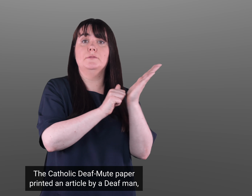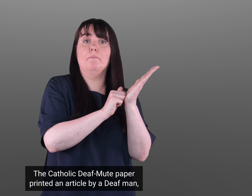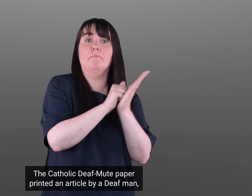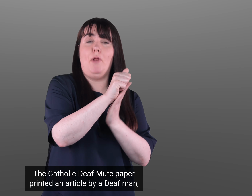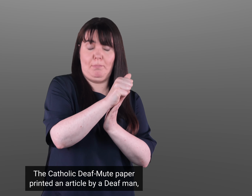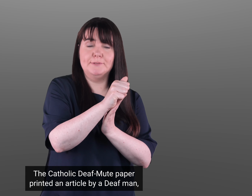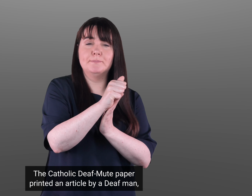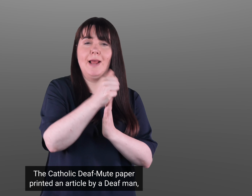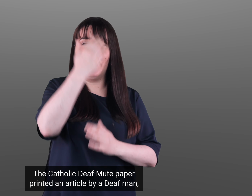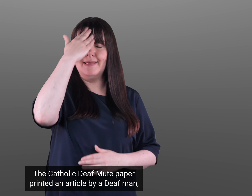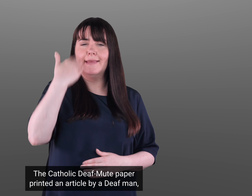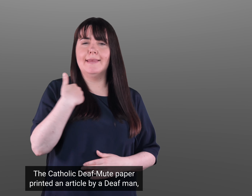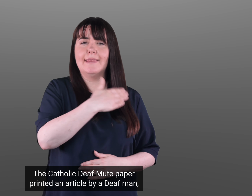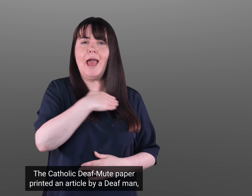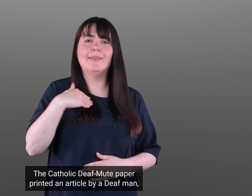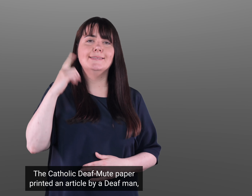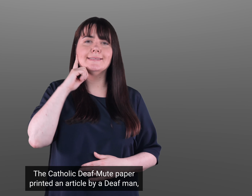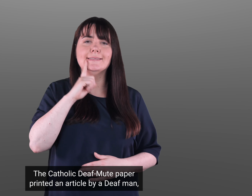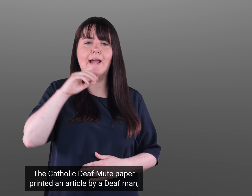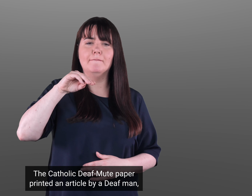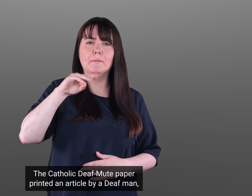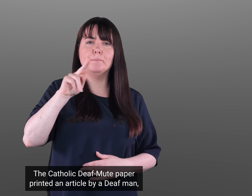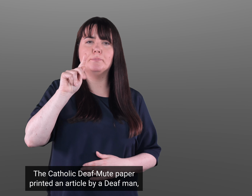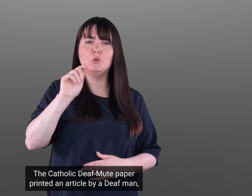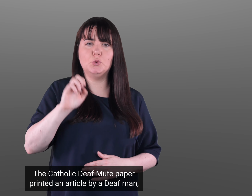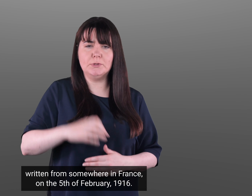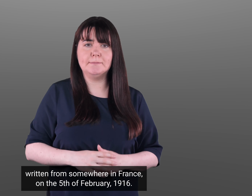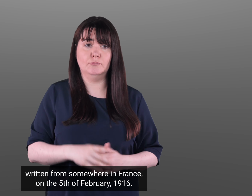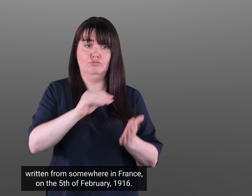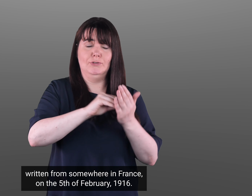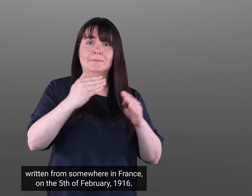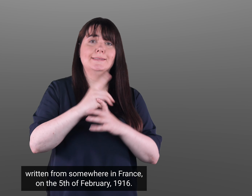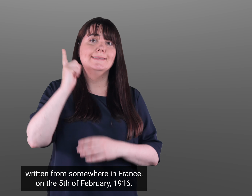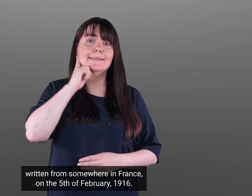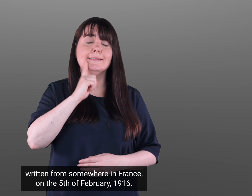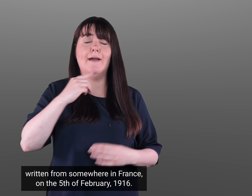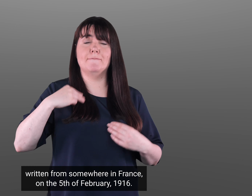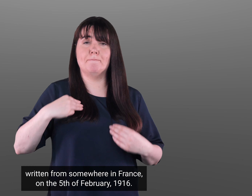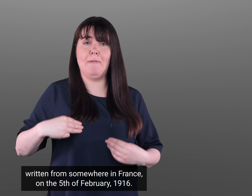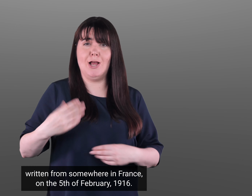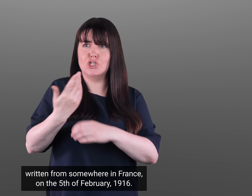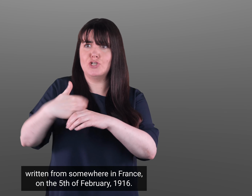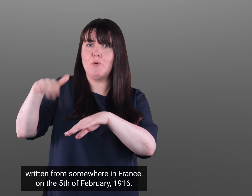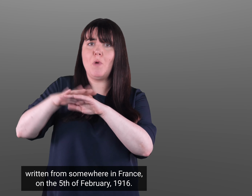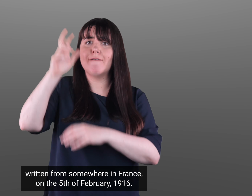The Catholic Deaf newspaper printed an article by a deaf man written from somewhere in France on the 5th of February